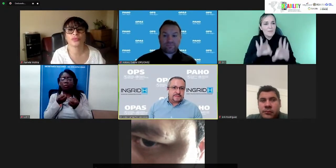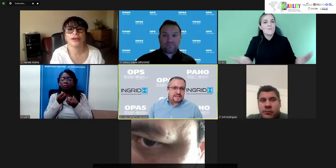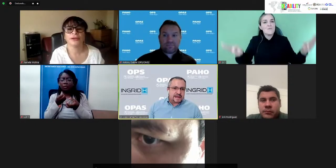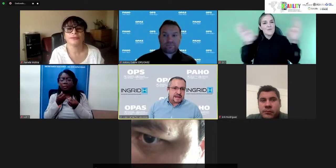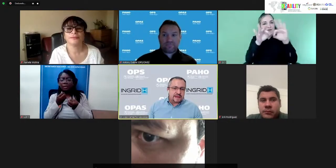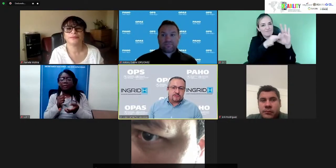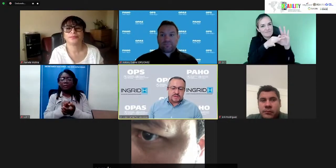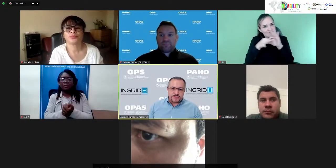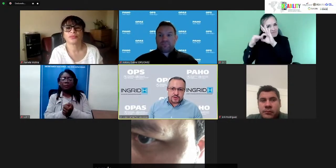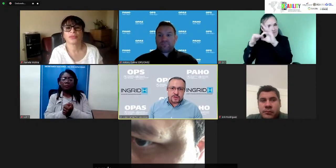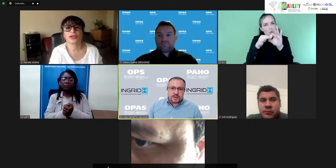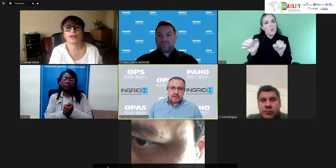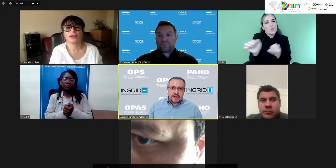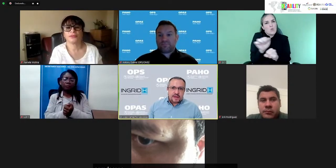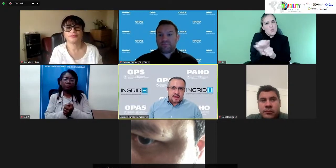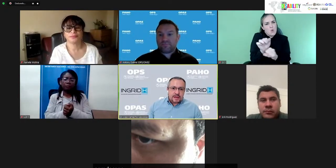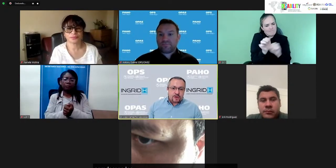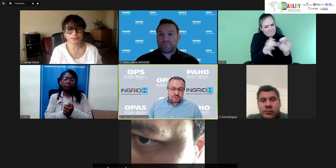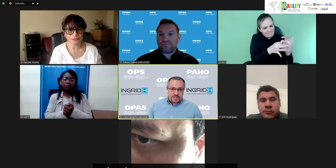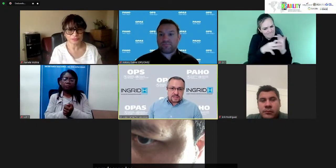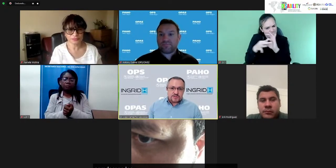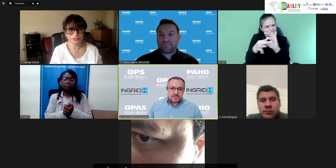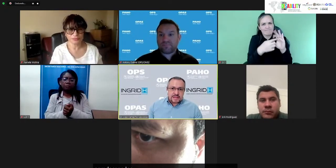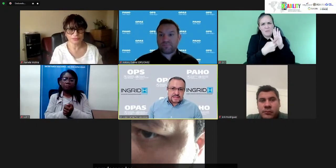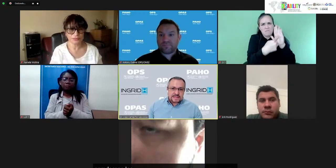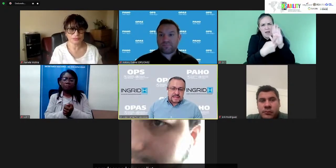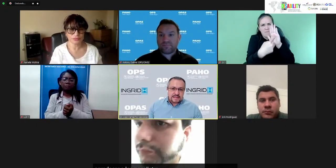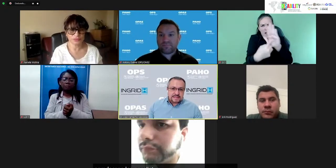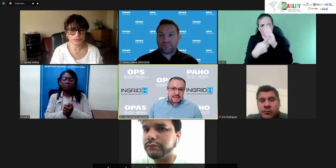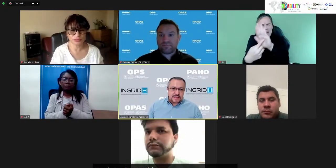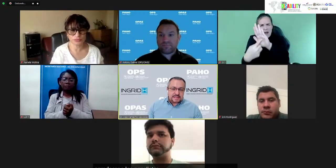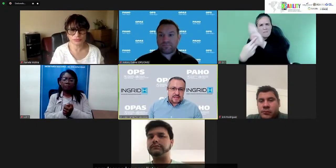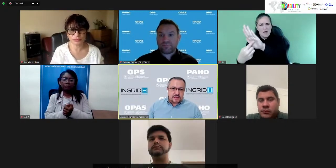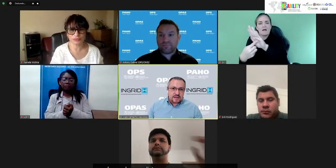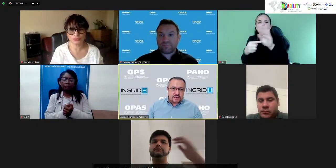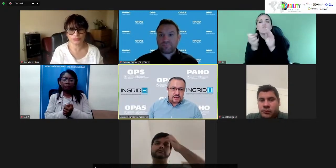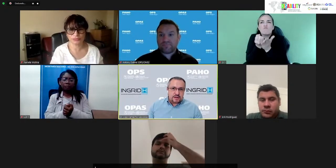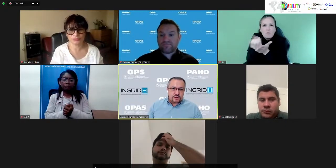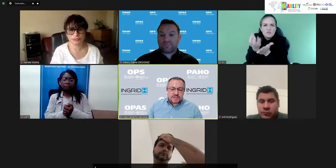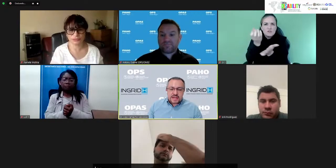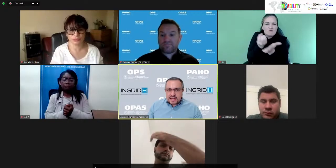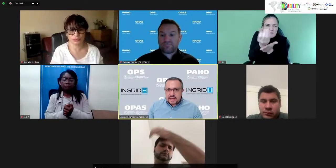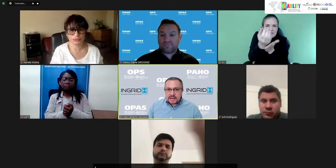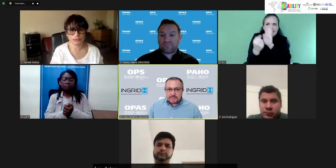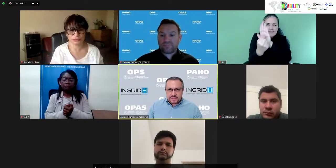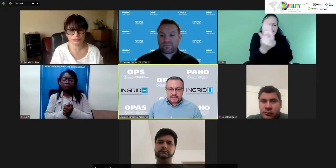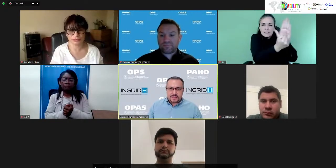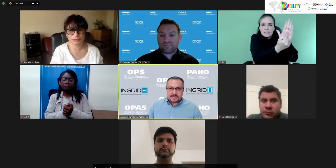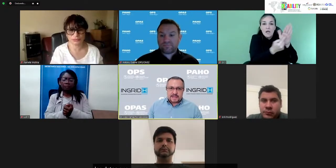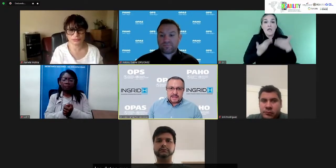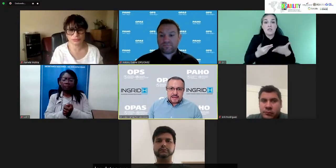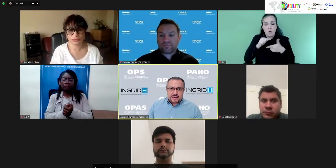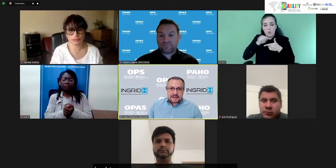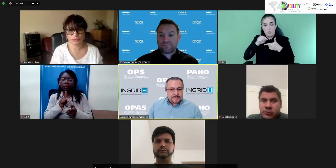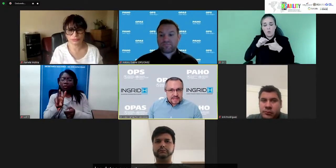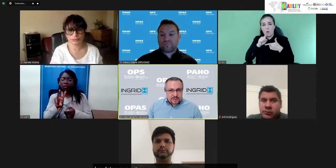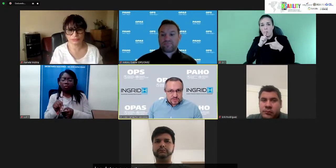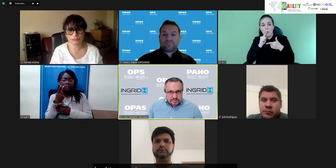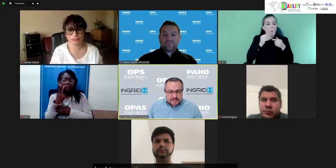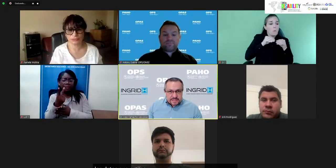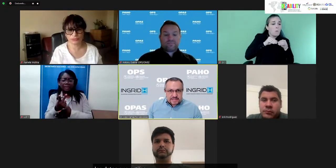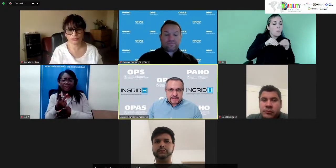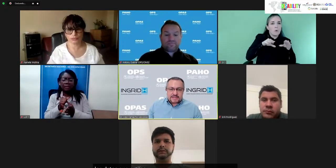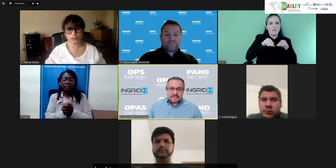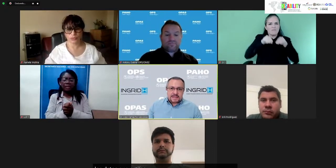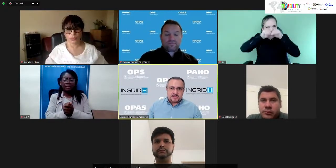to highlight the importance of working towards visibilizing the information the data the statistics so that statistics